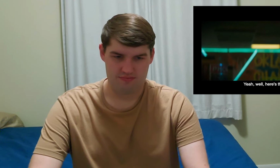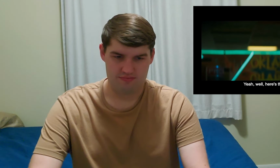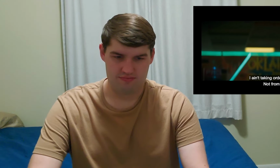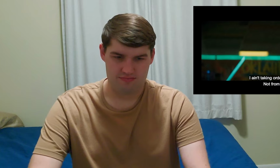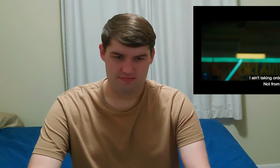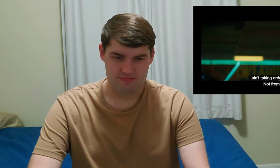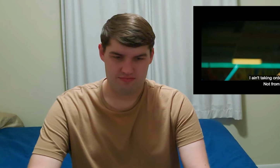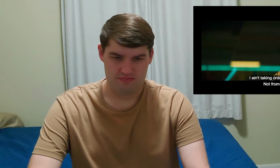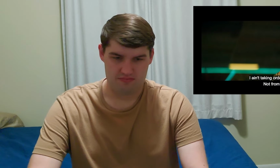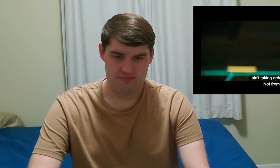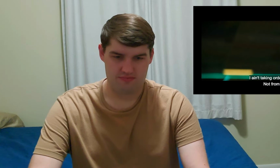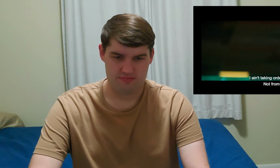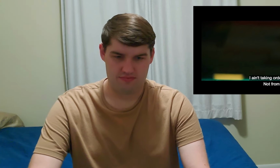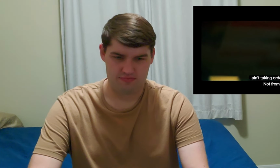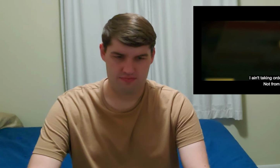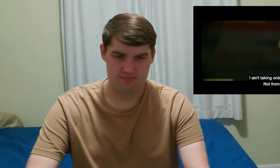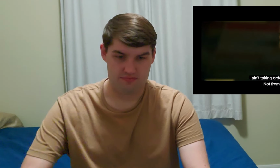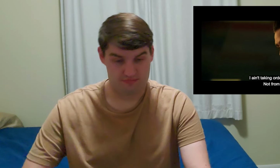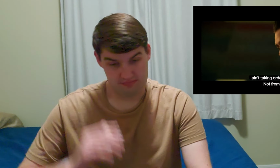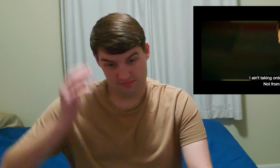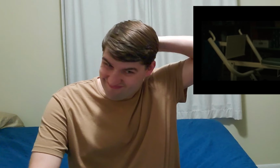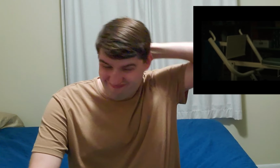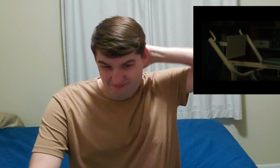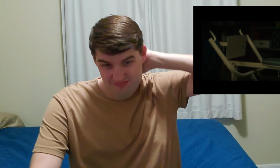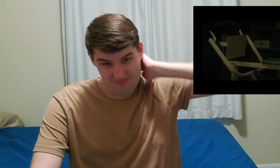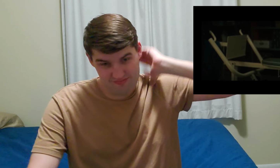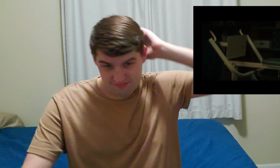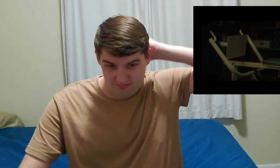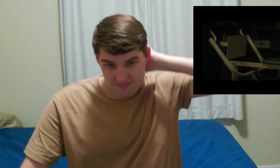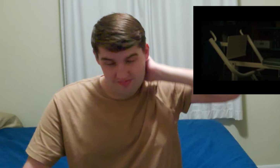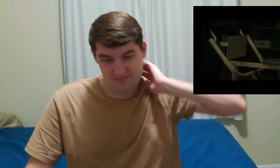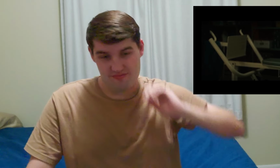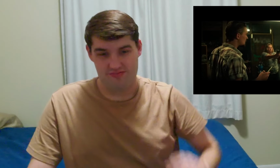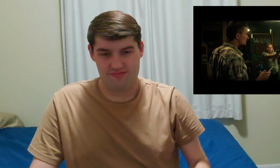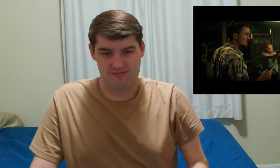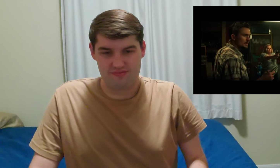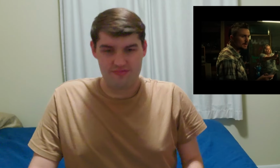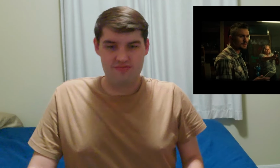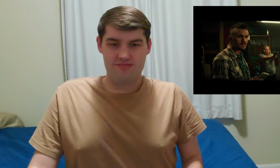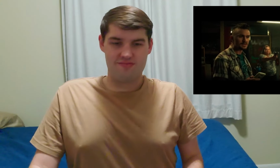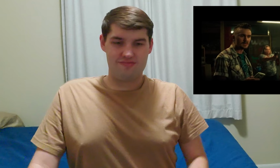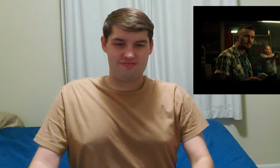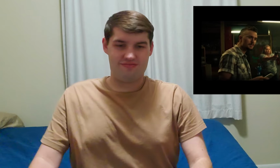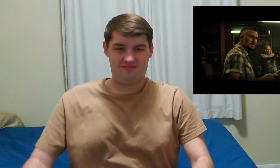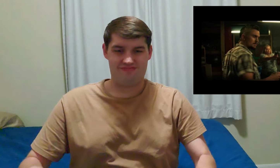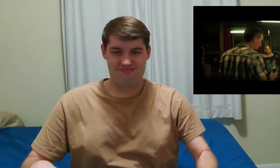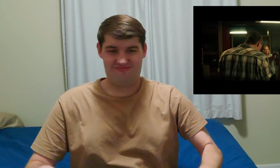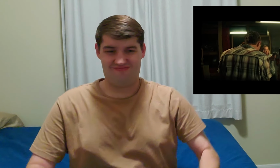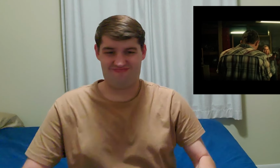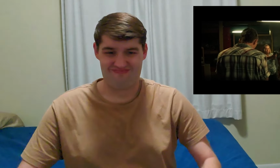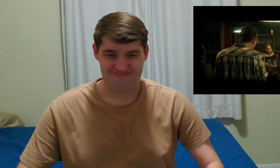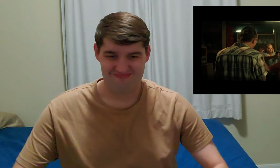I ain't taking orders no more. Not from you.